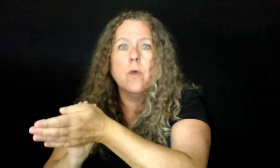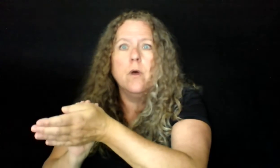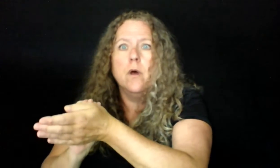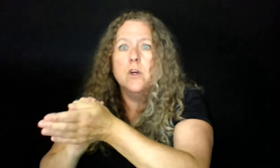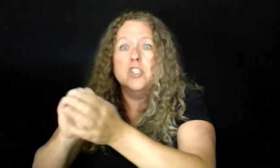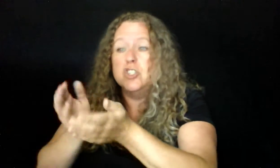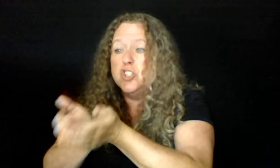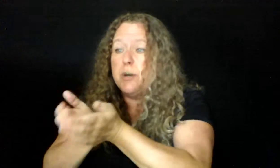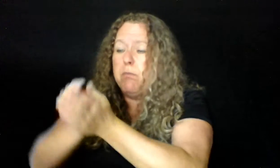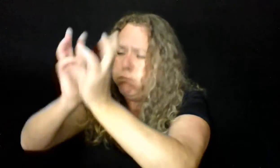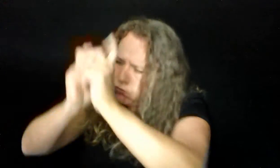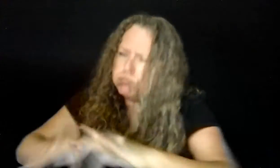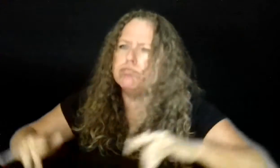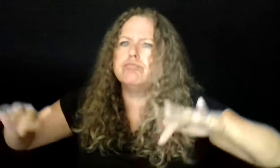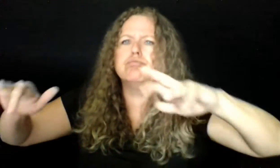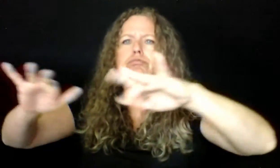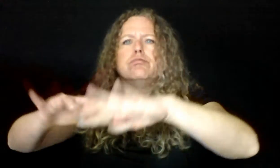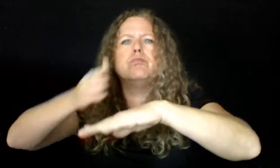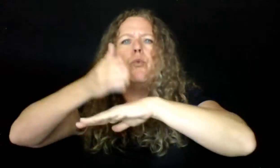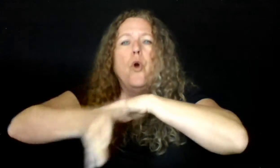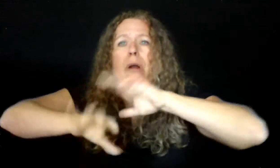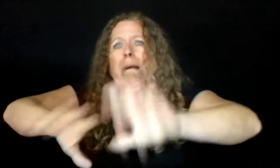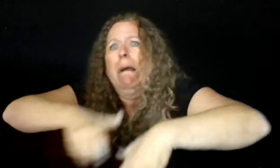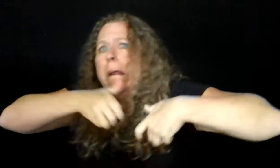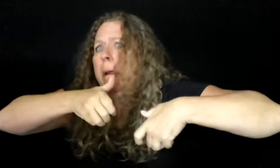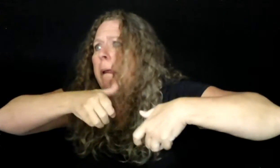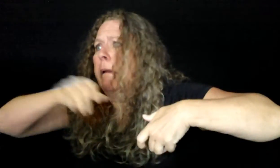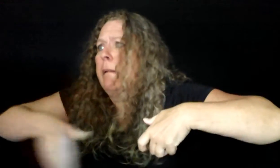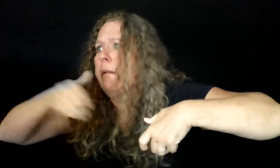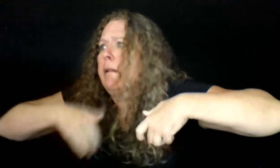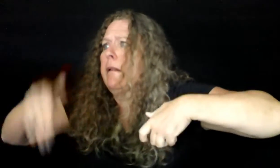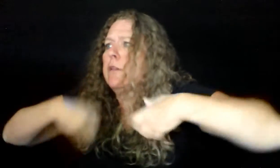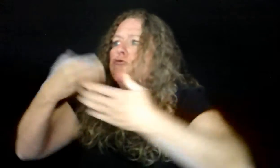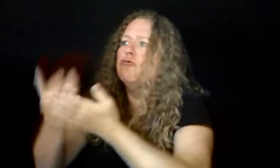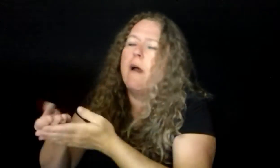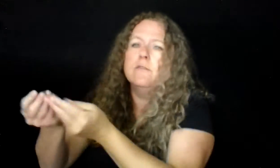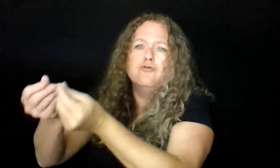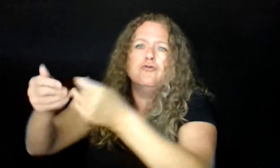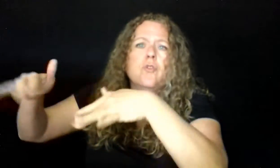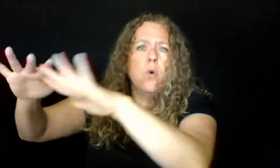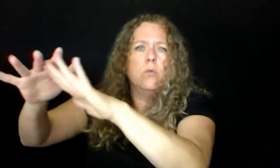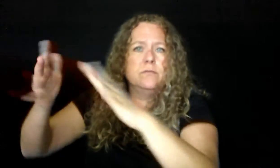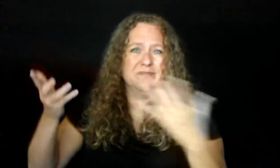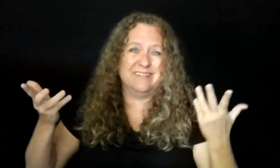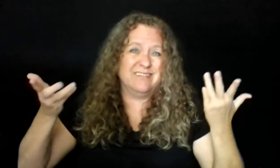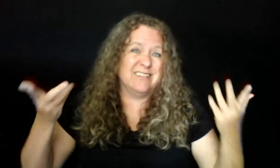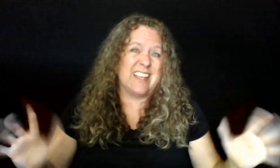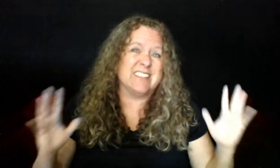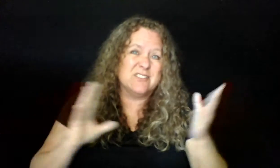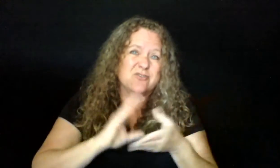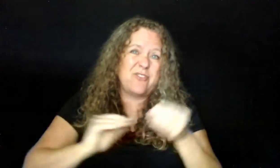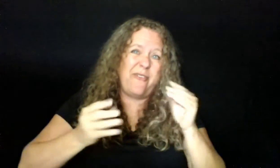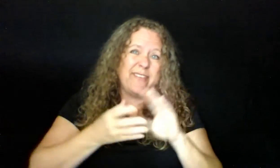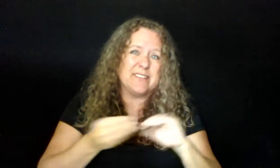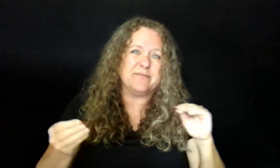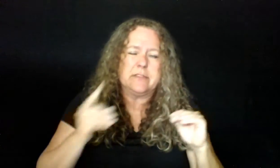shore. That's the end of our story so far, at least for today. But I'll tell you the ending of the story. The place they landed was